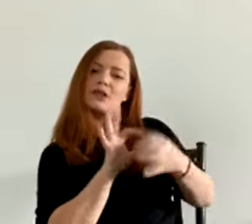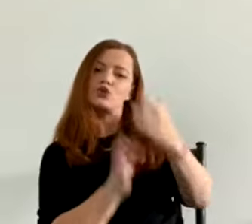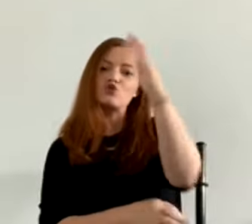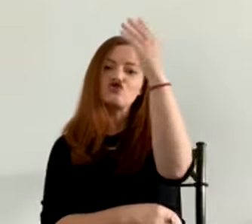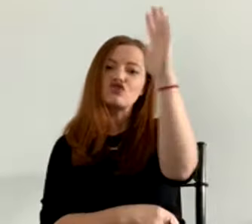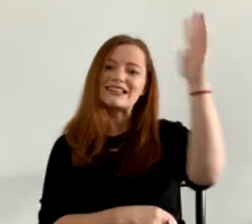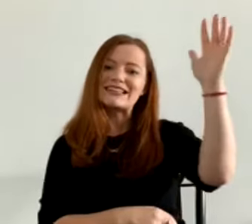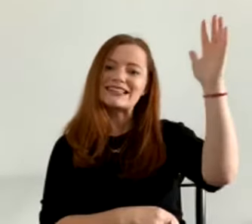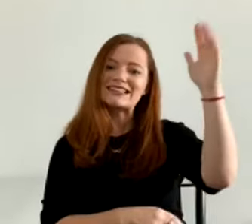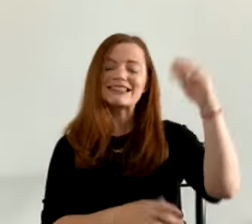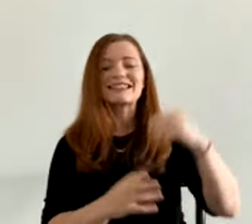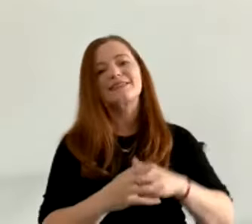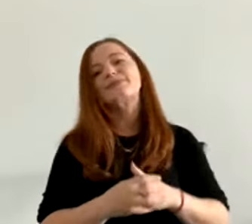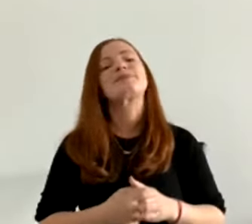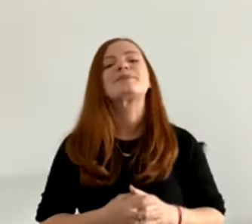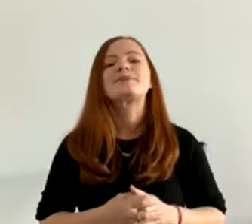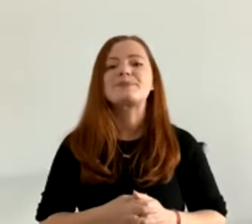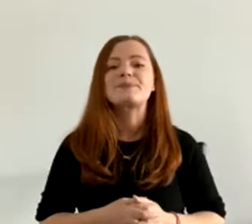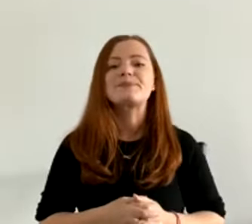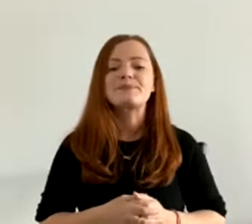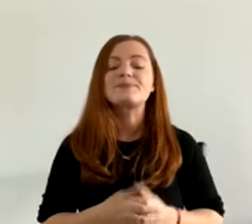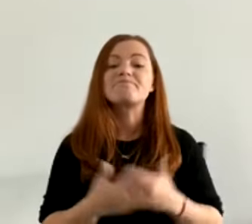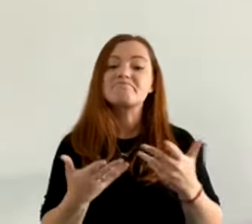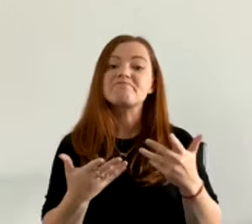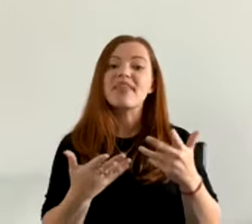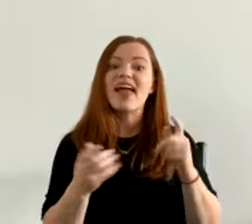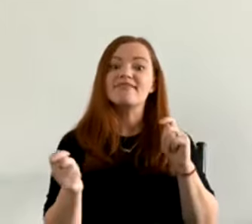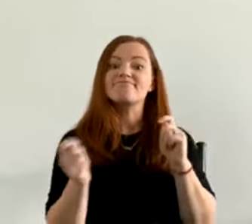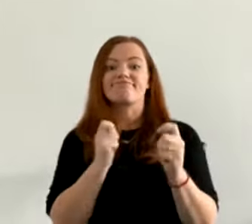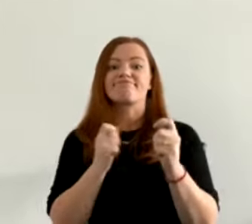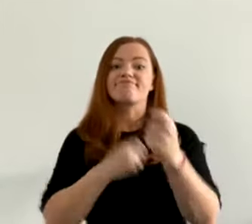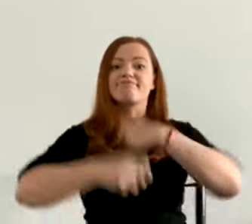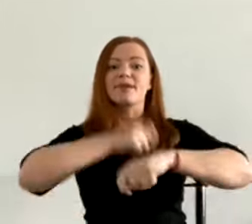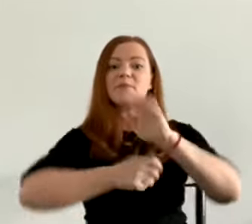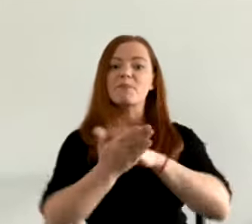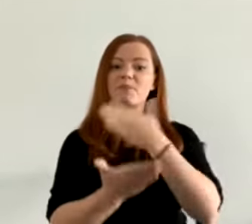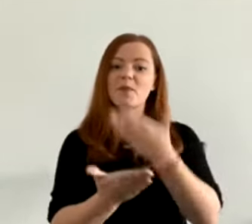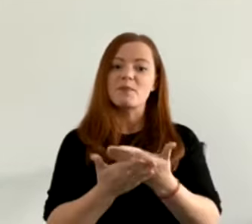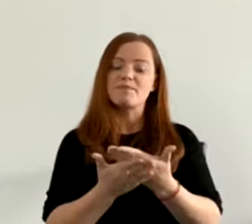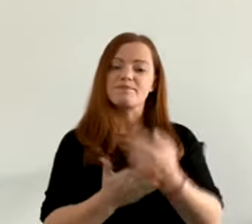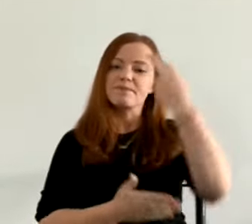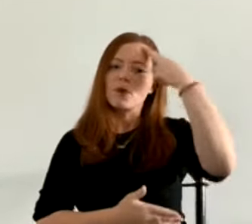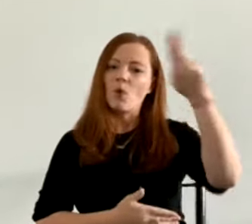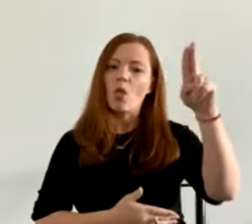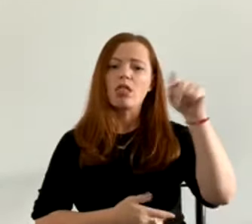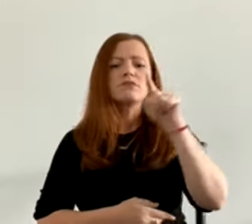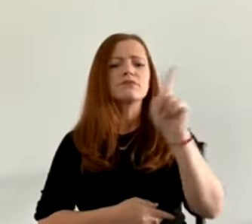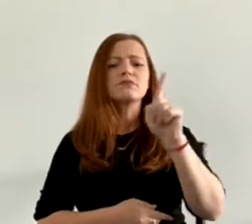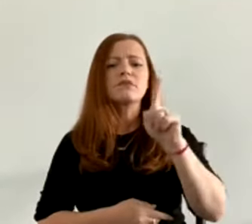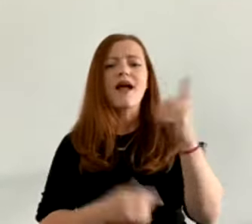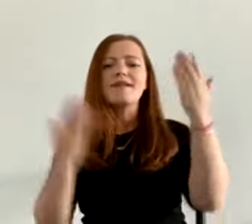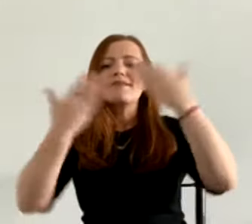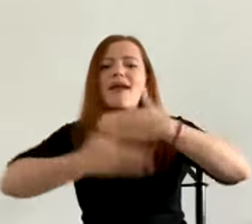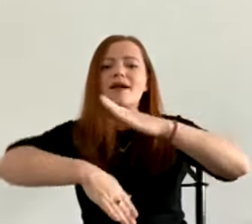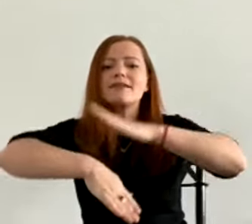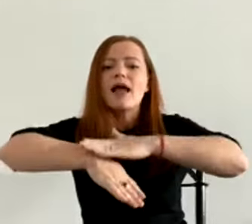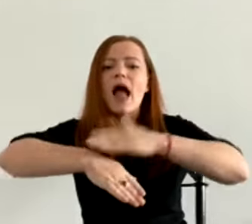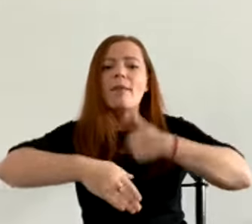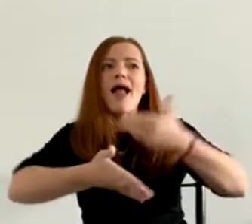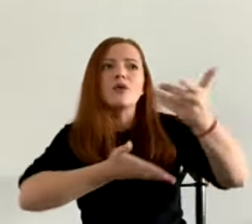trees. And then I turned it into a poem. So this is called At Night I Talk to the Giant's